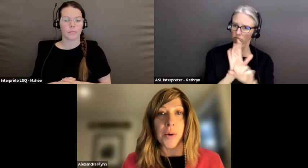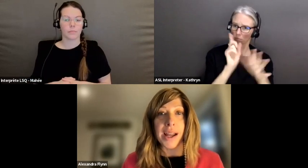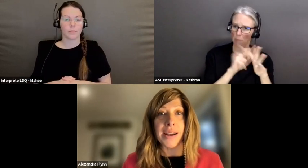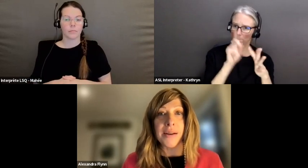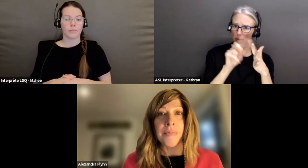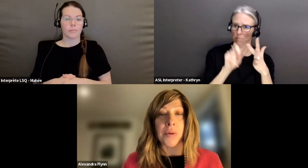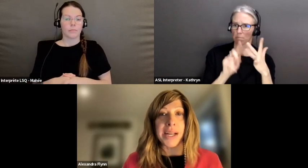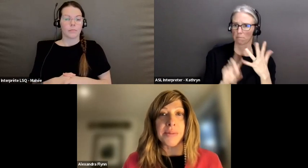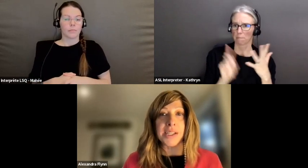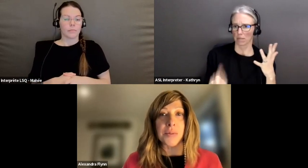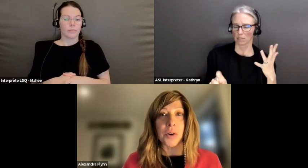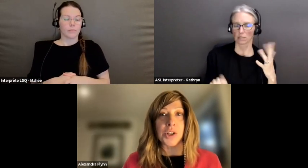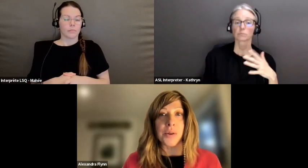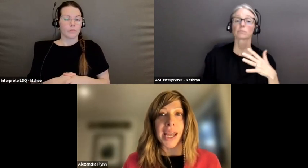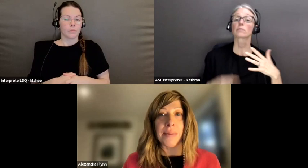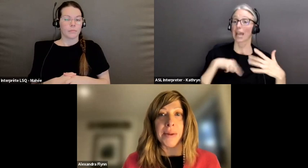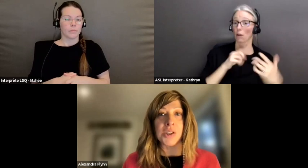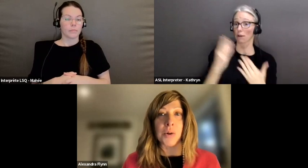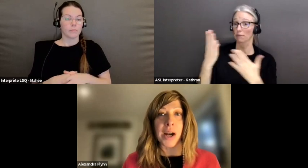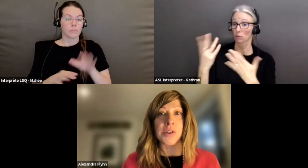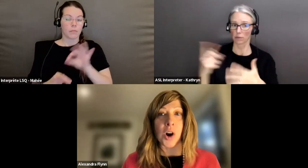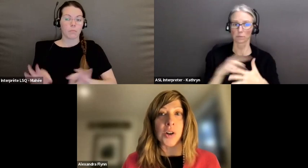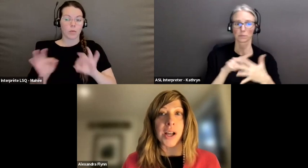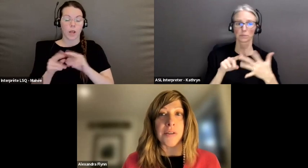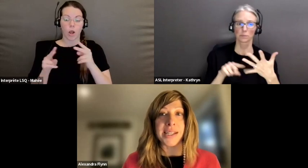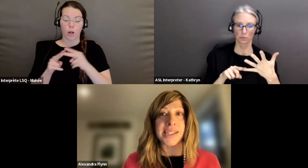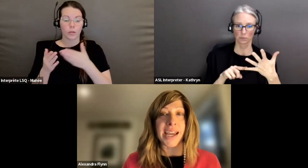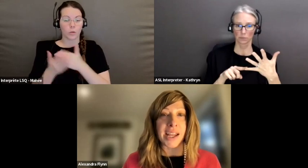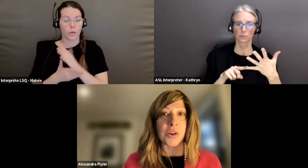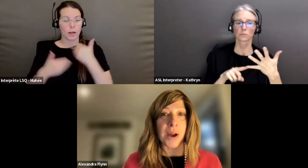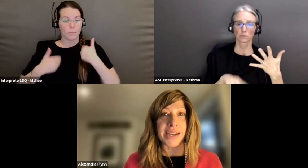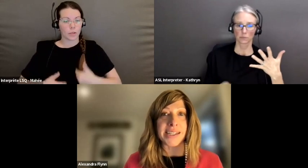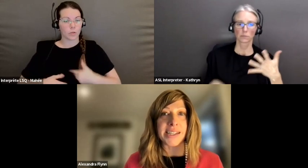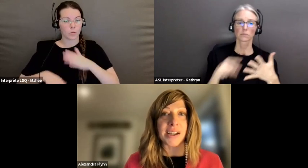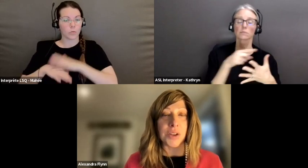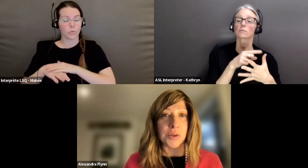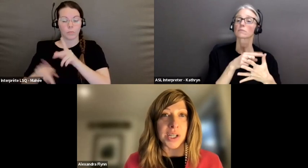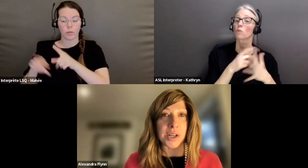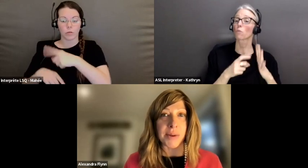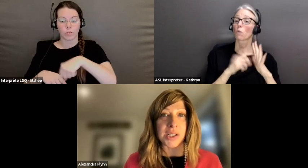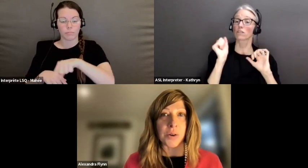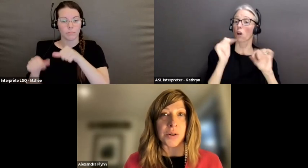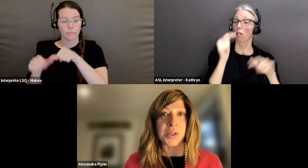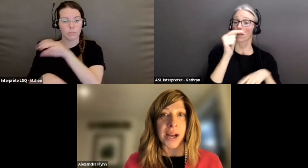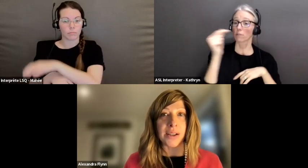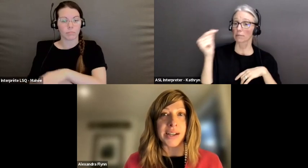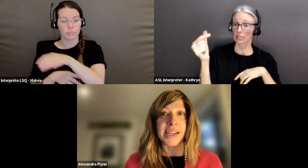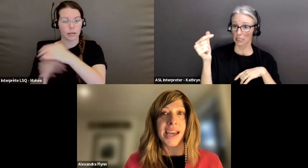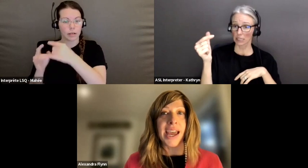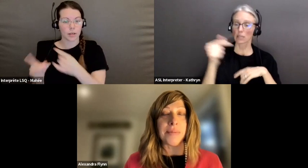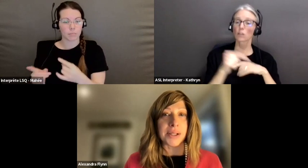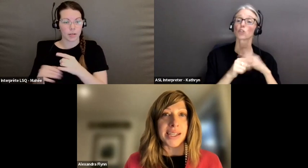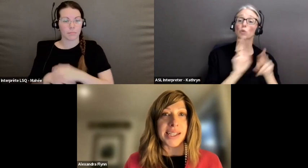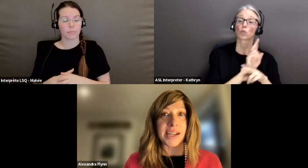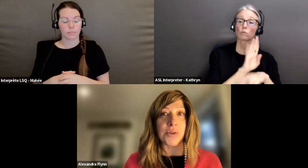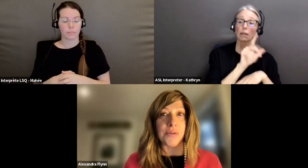number one, a rights-based approach to encampments requires all governments to end their practices of using trespass orders, bylaws,